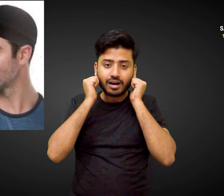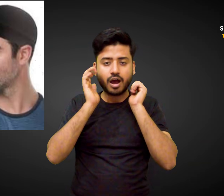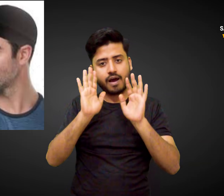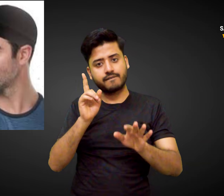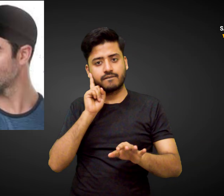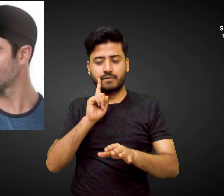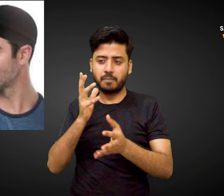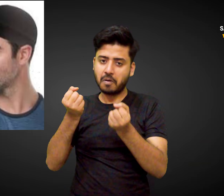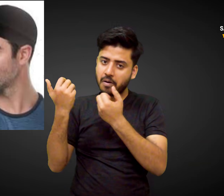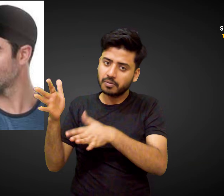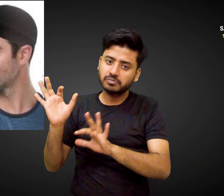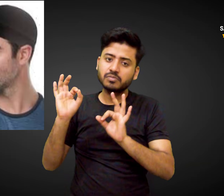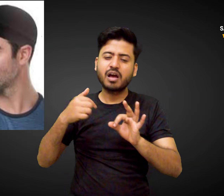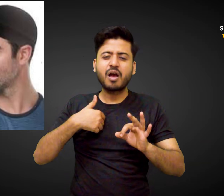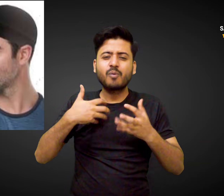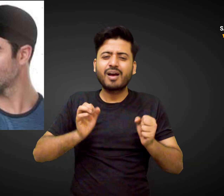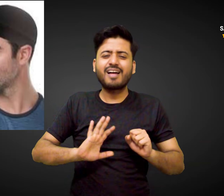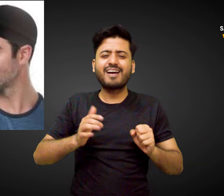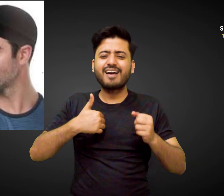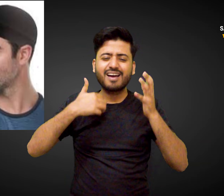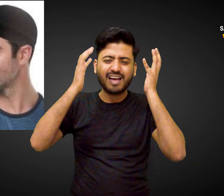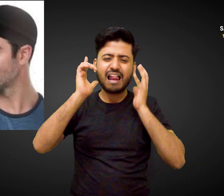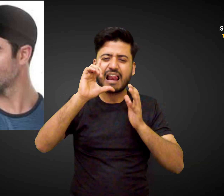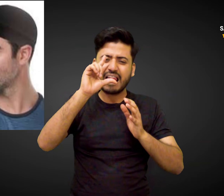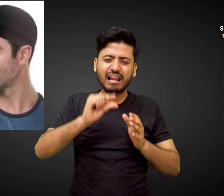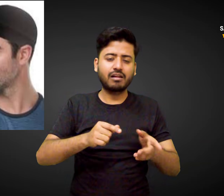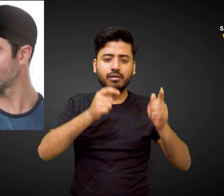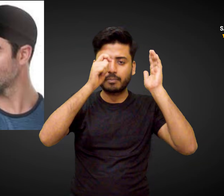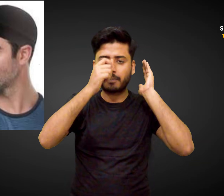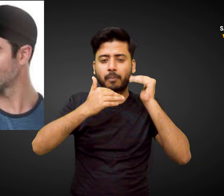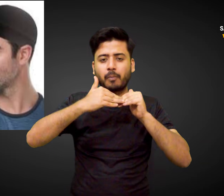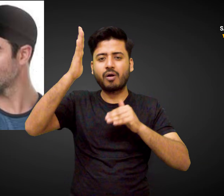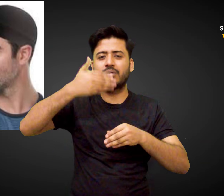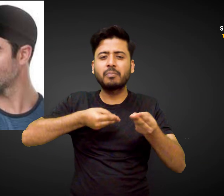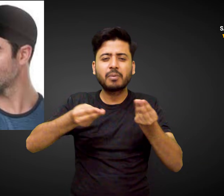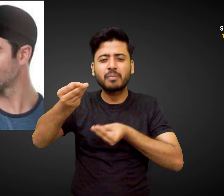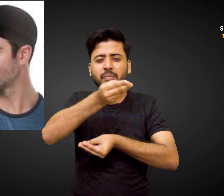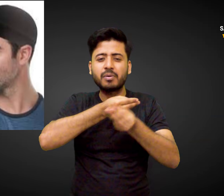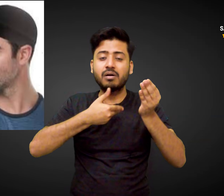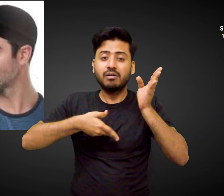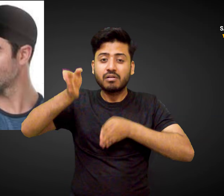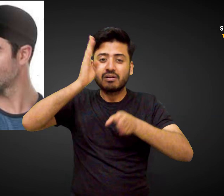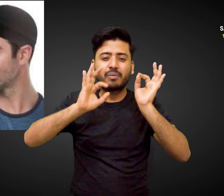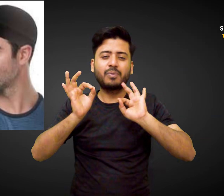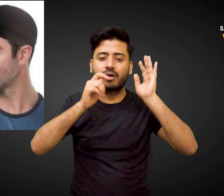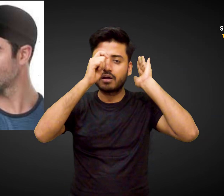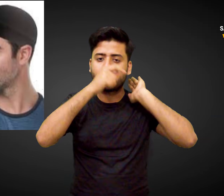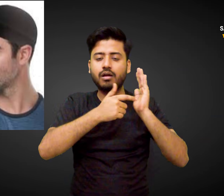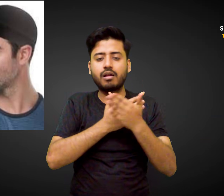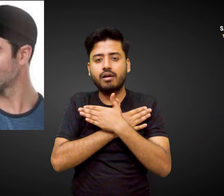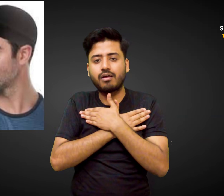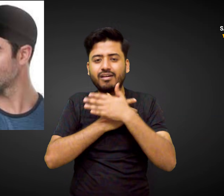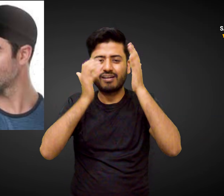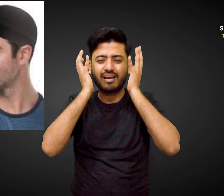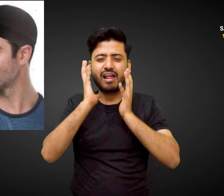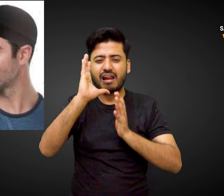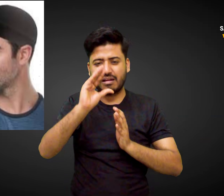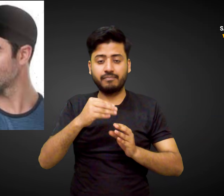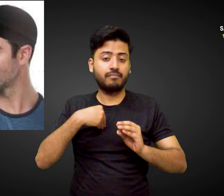a silk/satin scarf or beanie underneath a rougher cap, like a baseball cap, to prevent rubbing. Clean regularly. Treat your